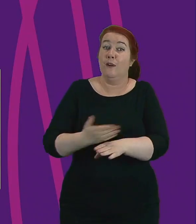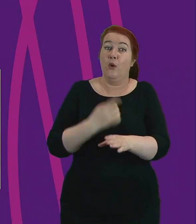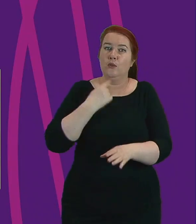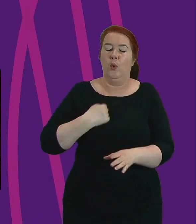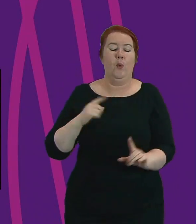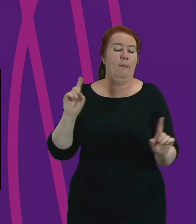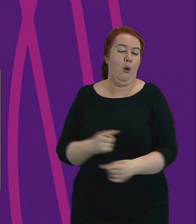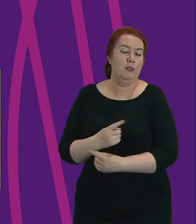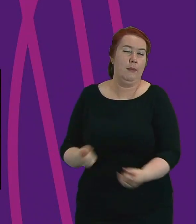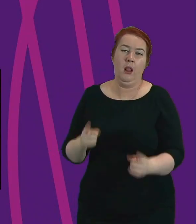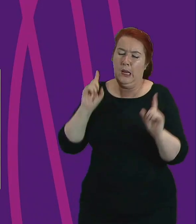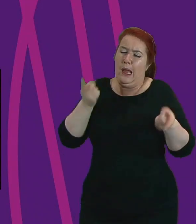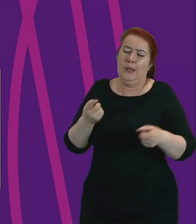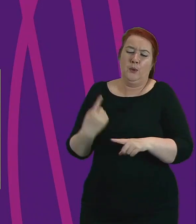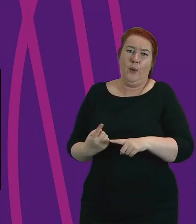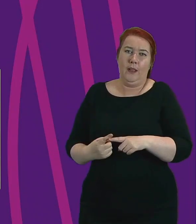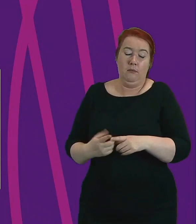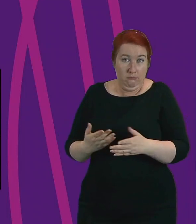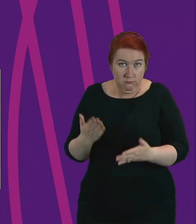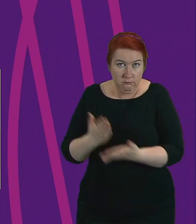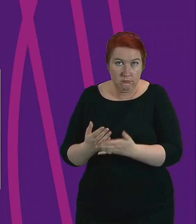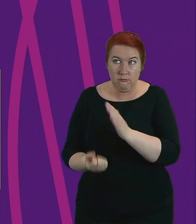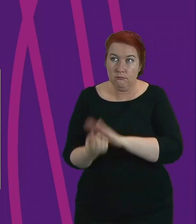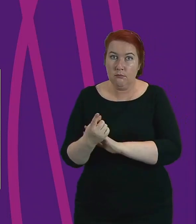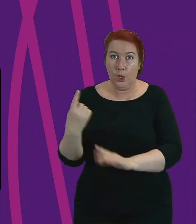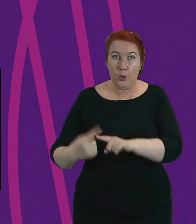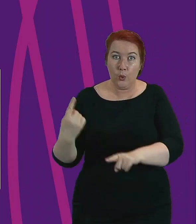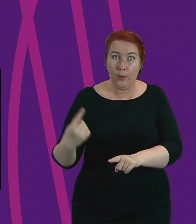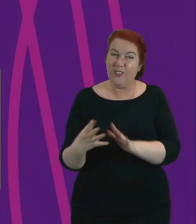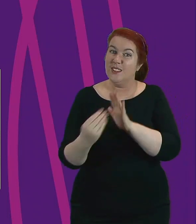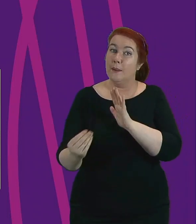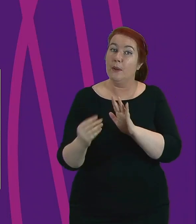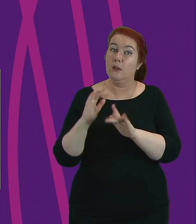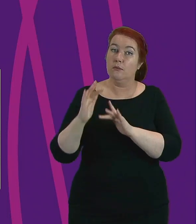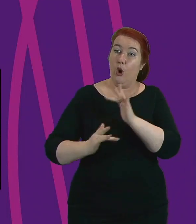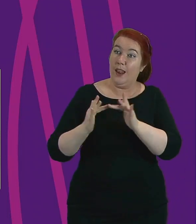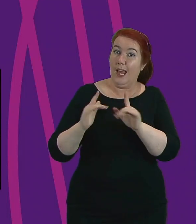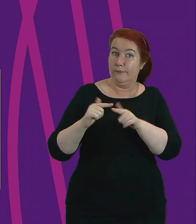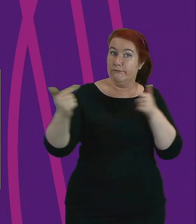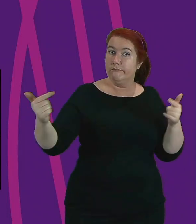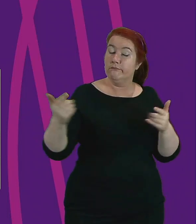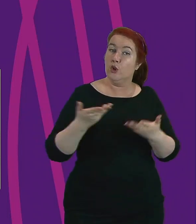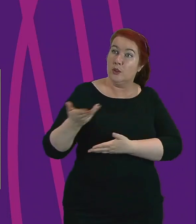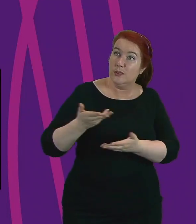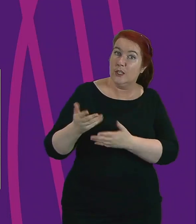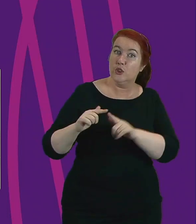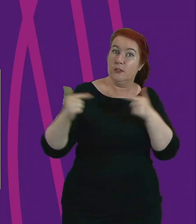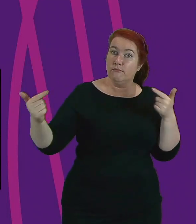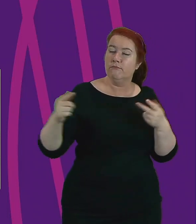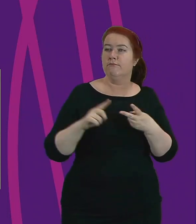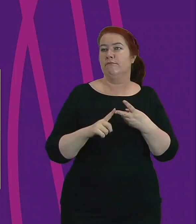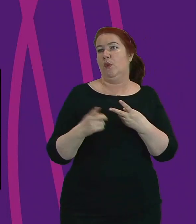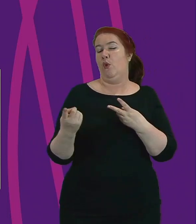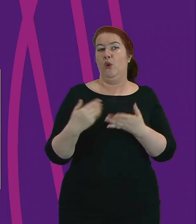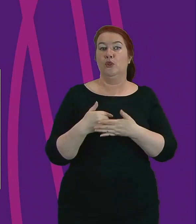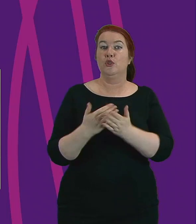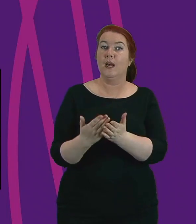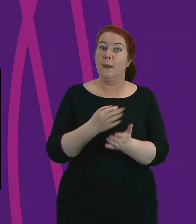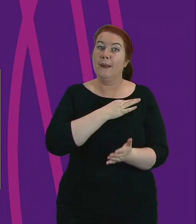couldn't be done quickly were done very, very quickly. For example, online consultation, for example, the sharing of